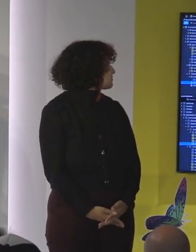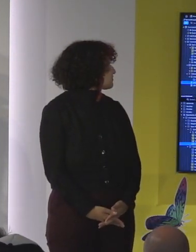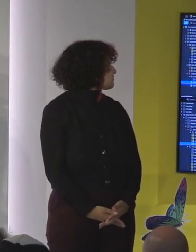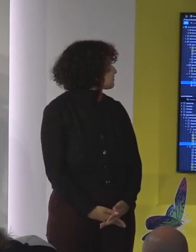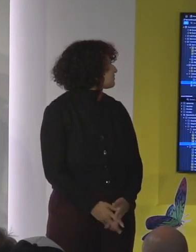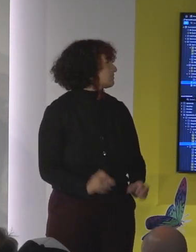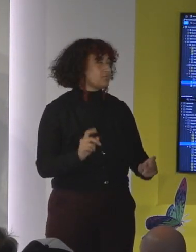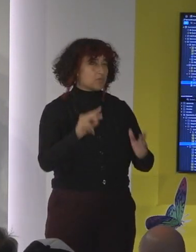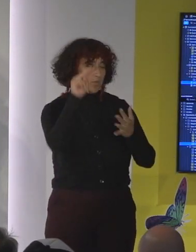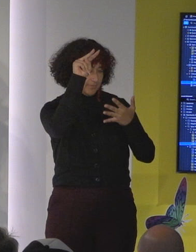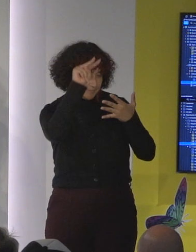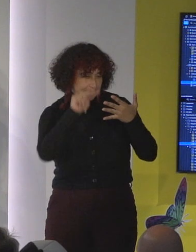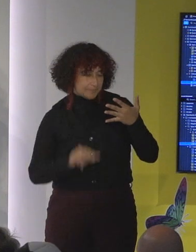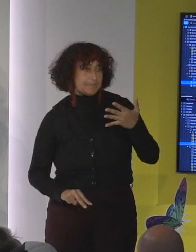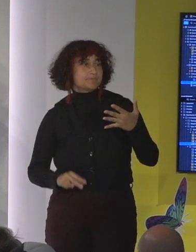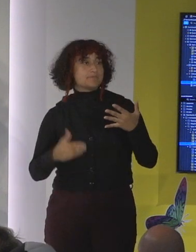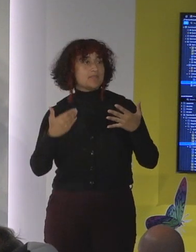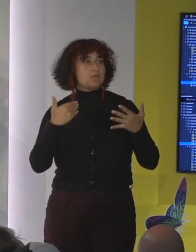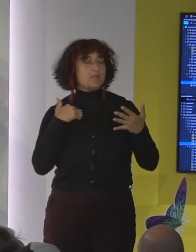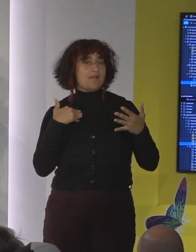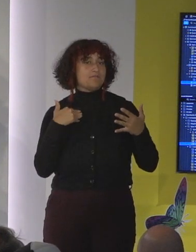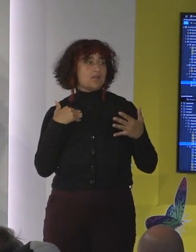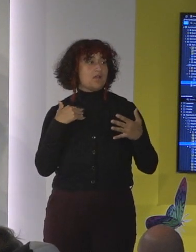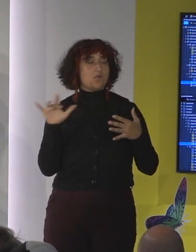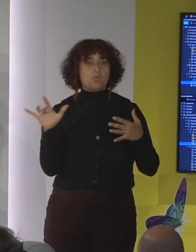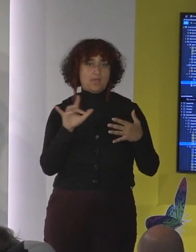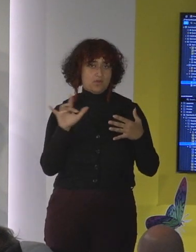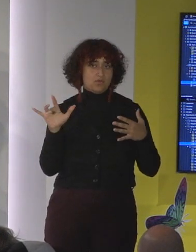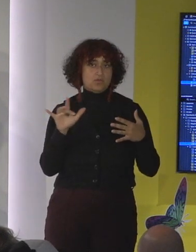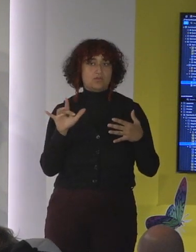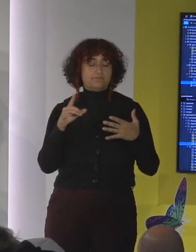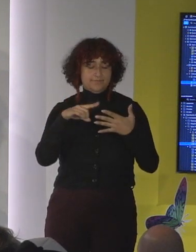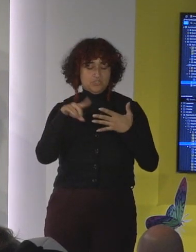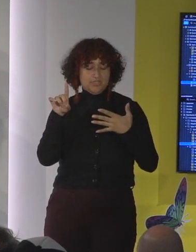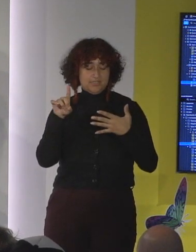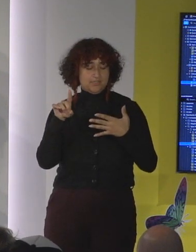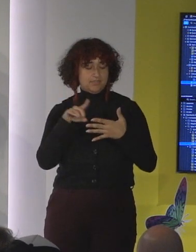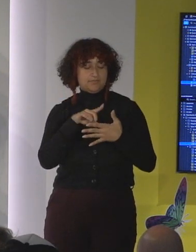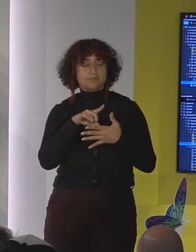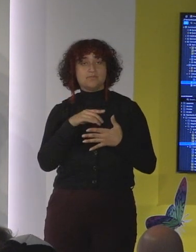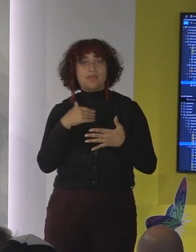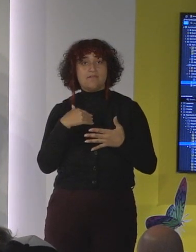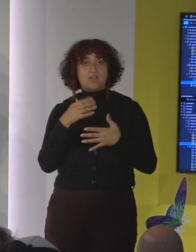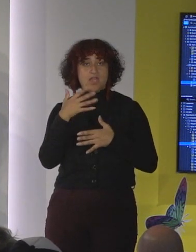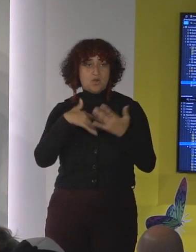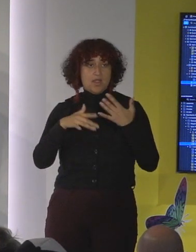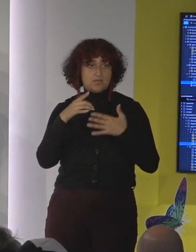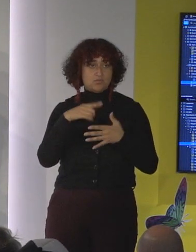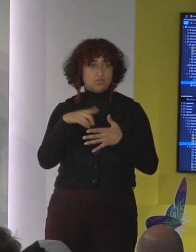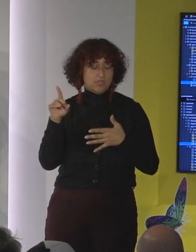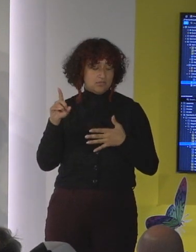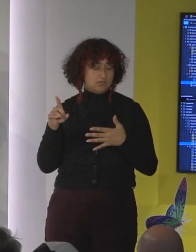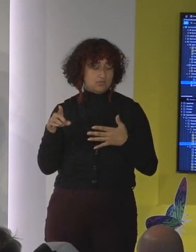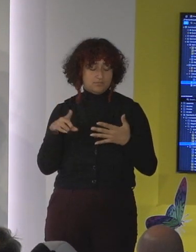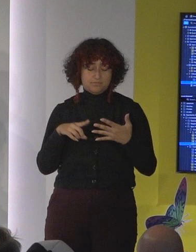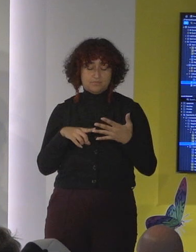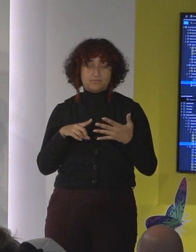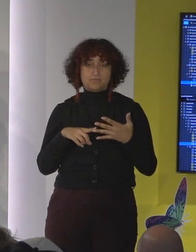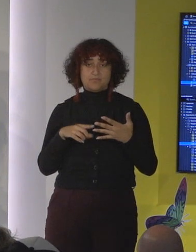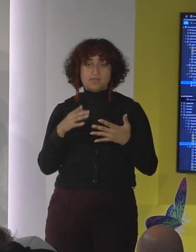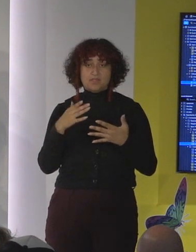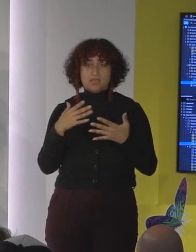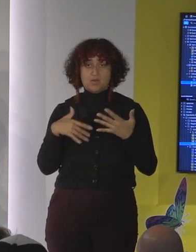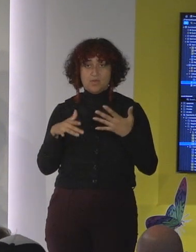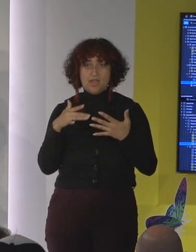here. We have our collider, check. We have our interactable, check. We have our